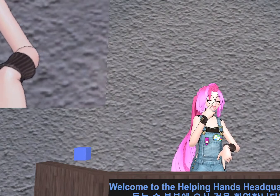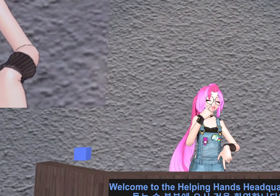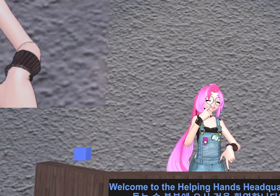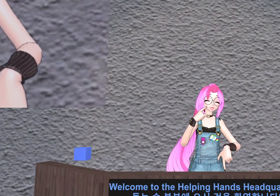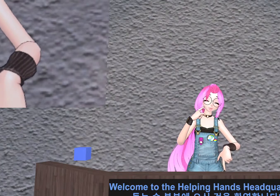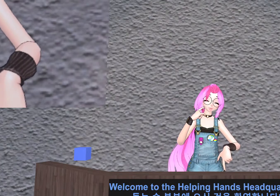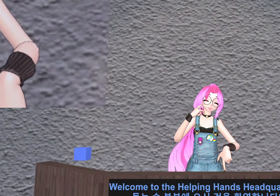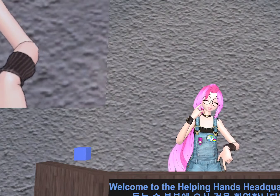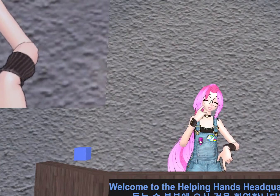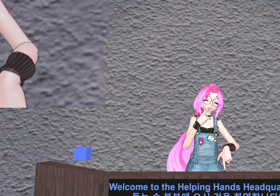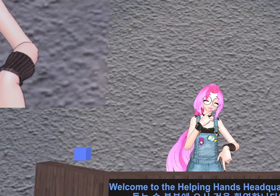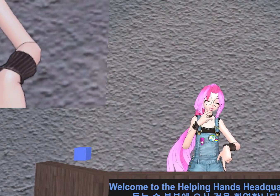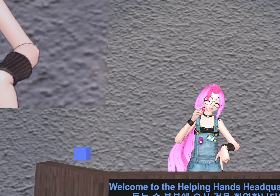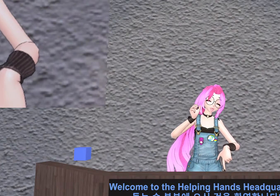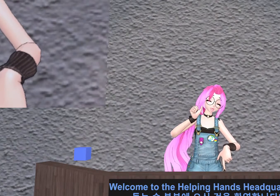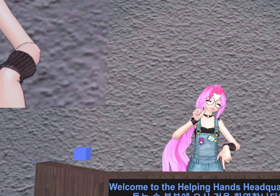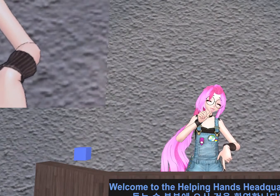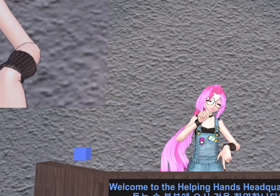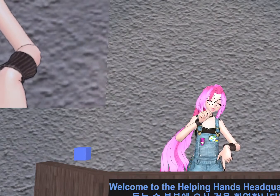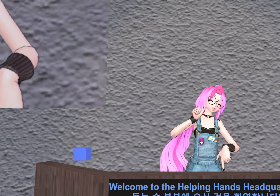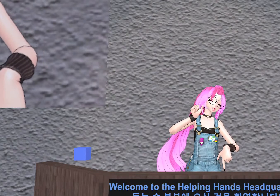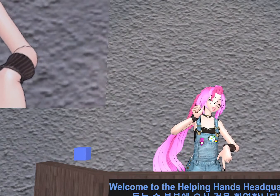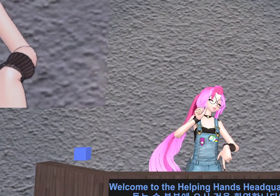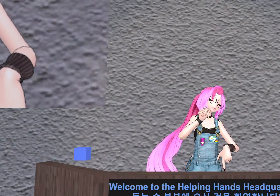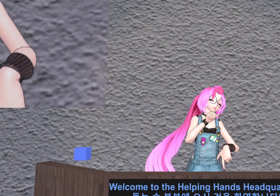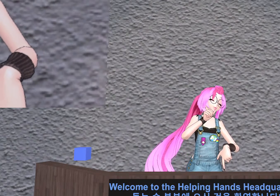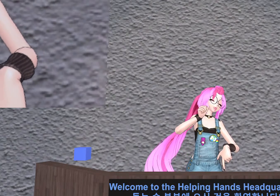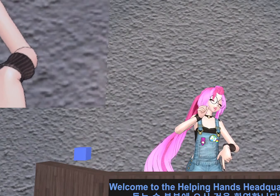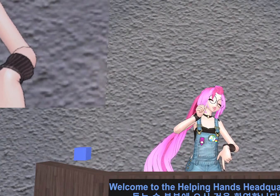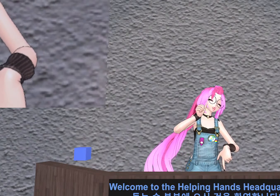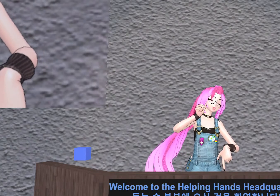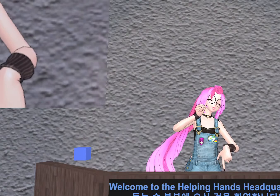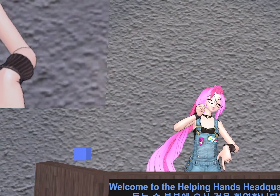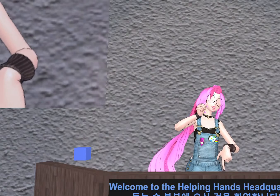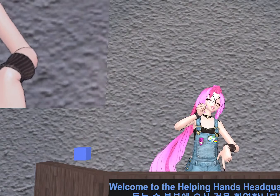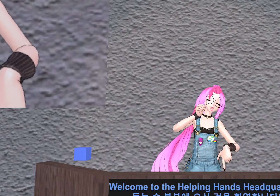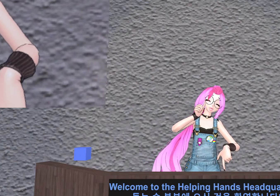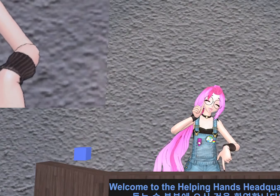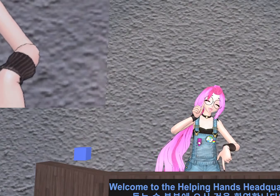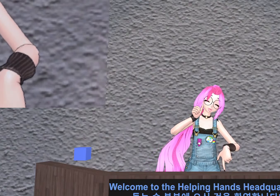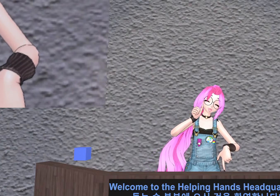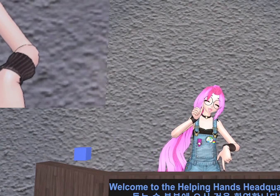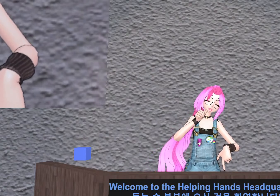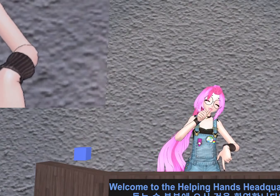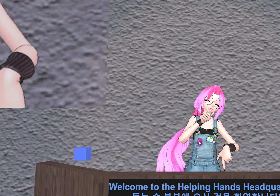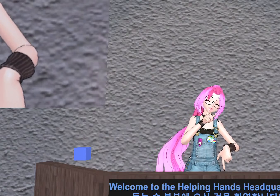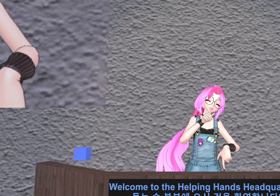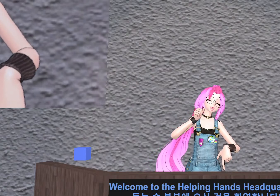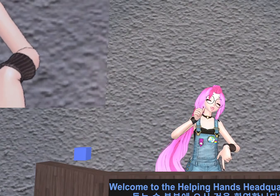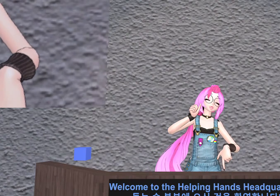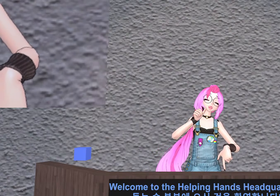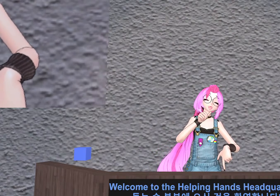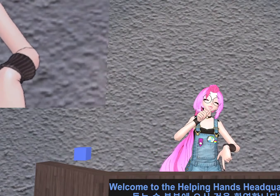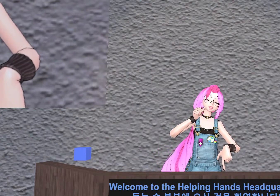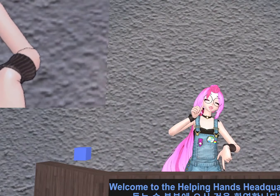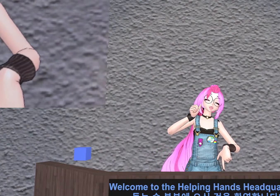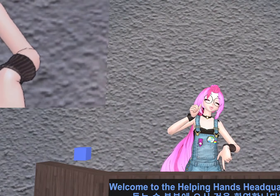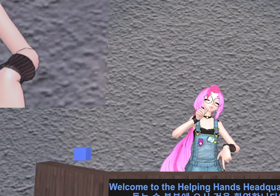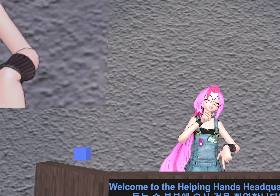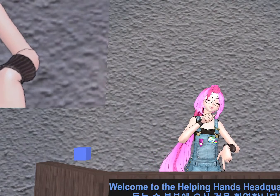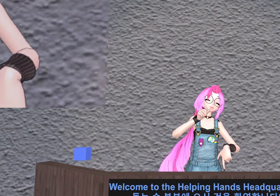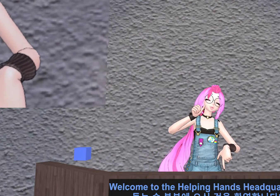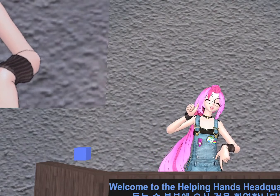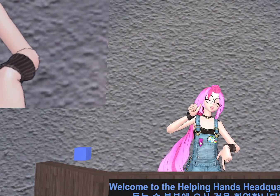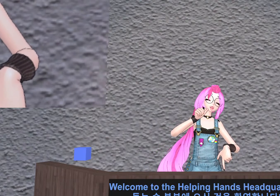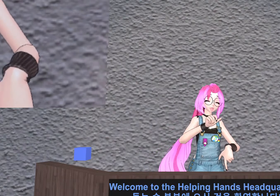think here's your nose line, and it's below it. So girl, girl, You start right at the nose area and go down the